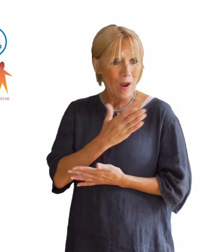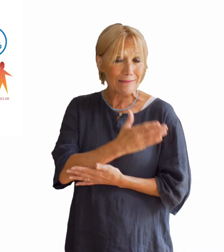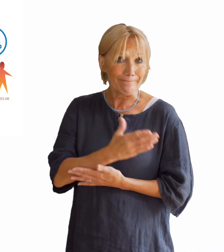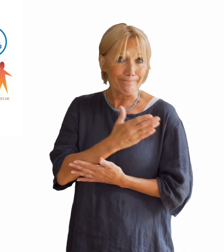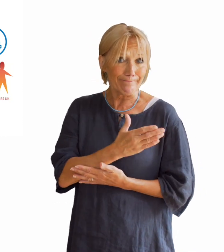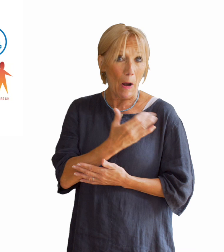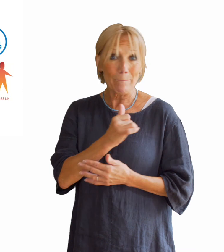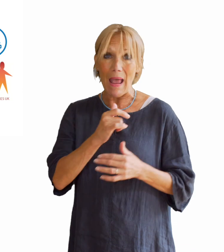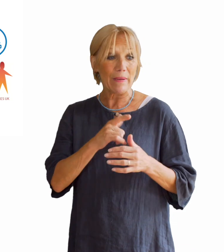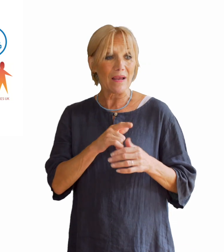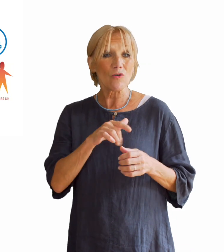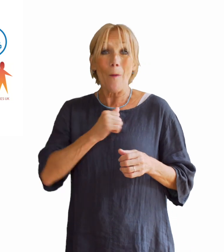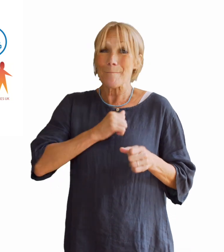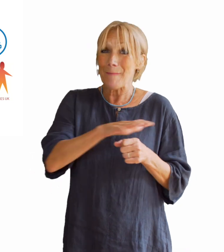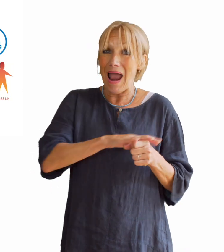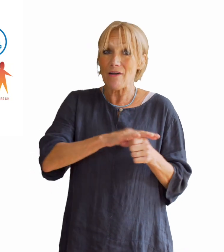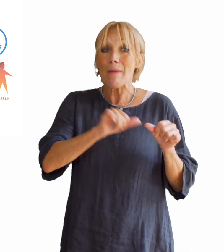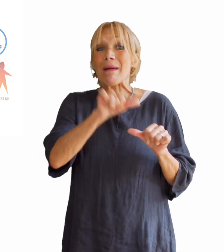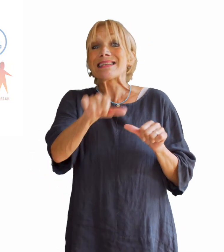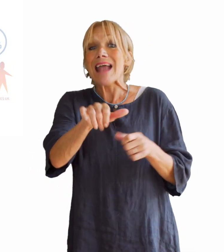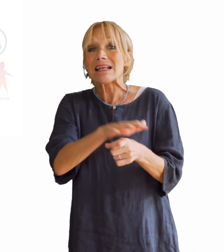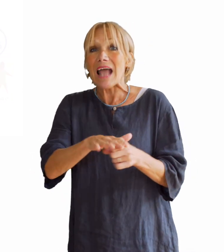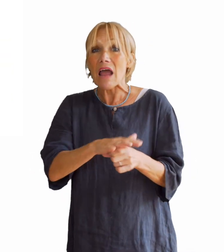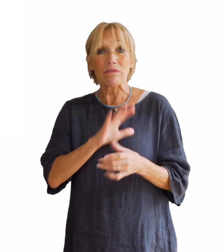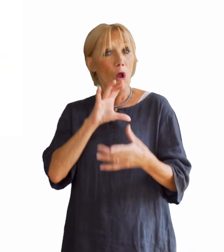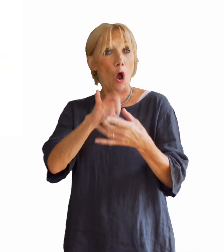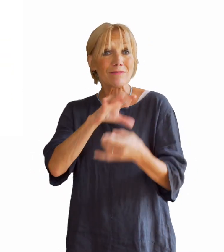a neighbouring area, get in touch and ask.